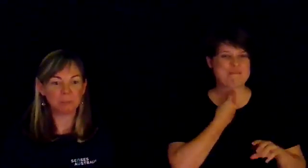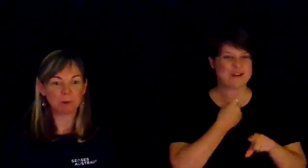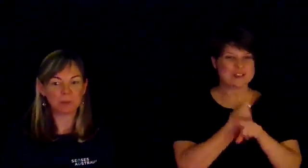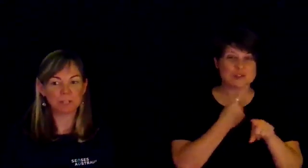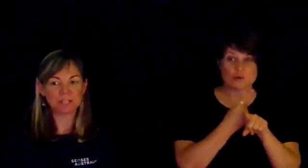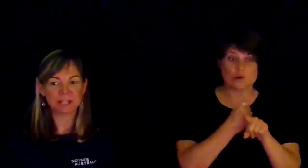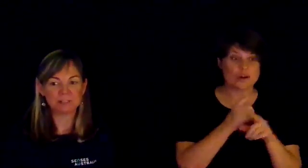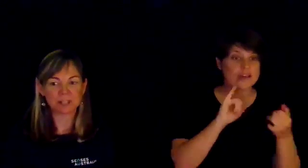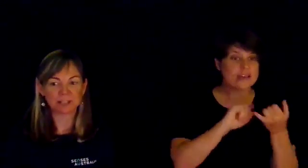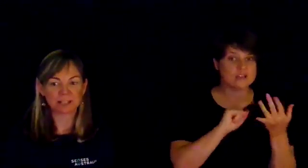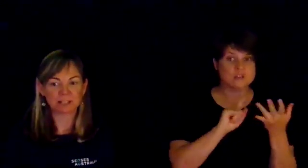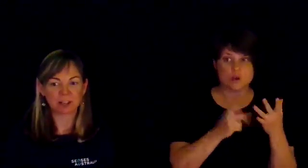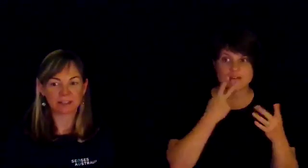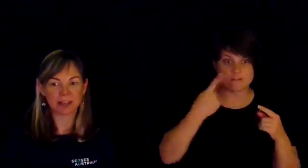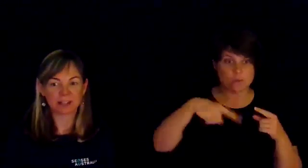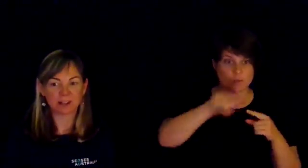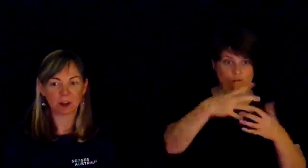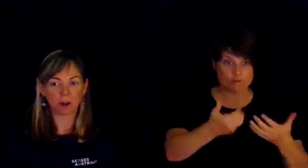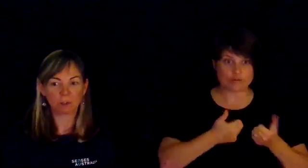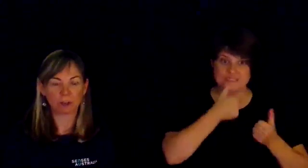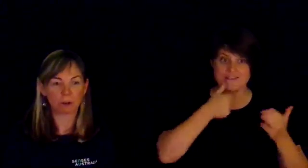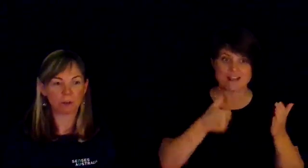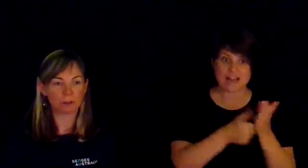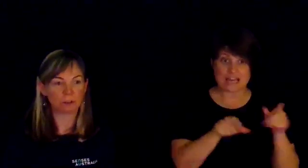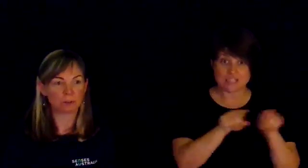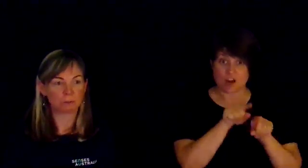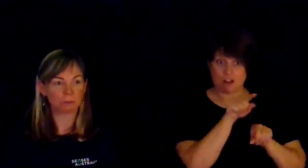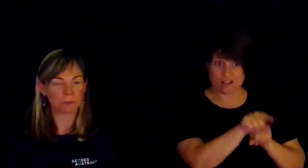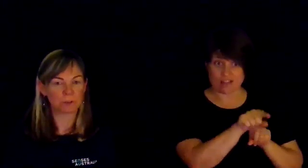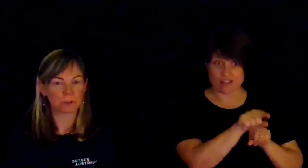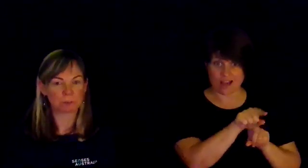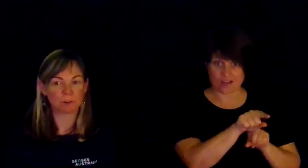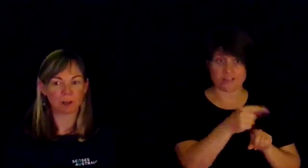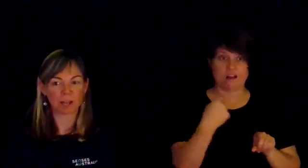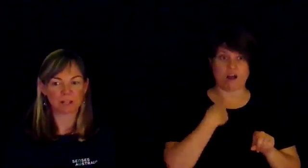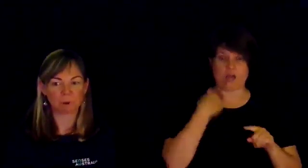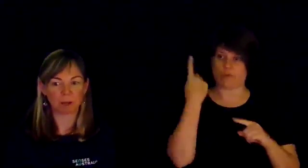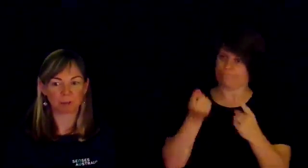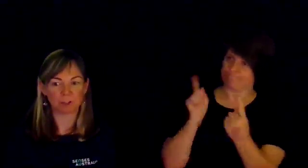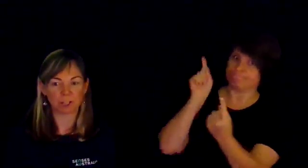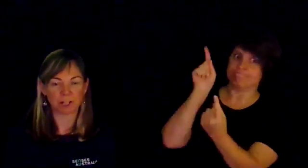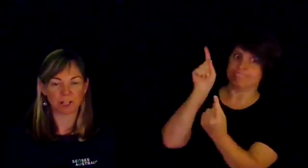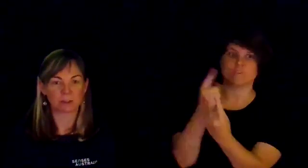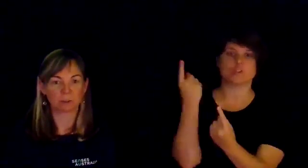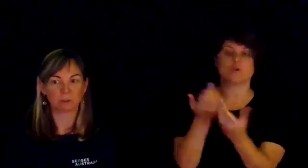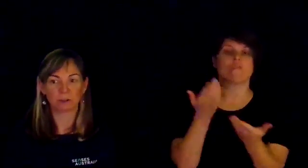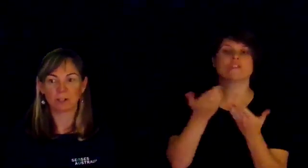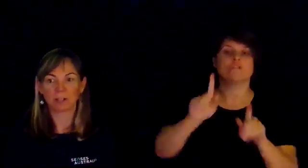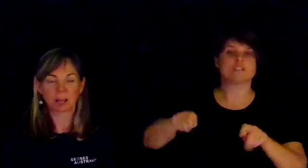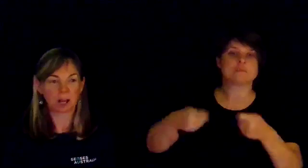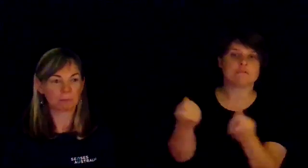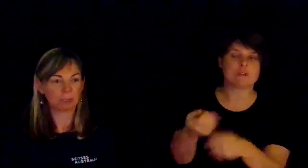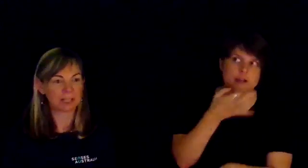if anybody receives a letter like that, I would go to your service provider as well to check.